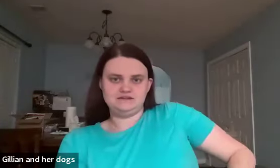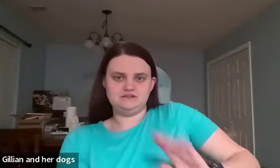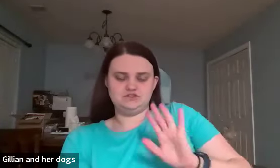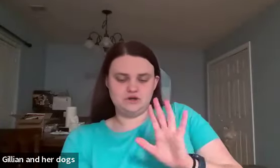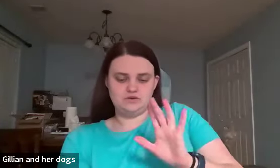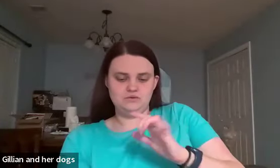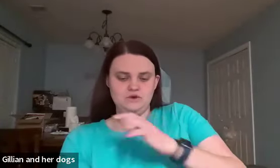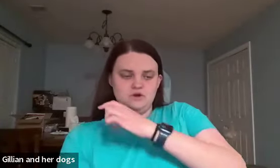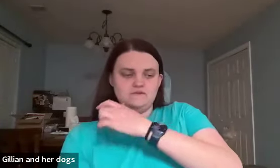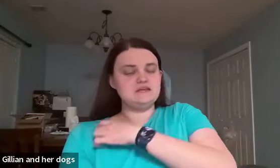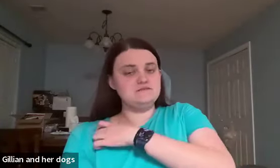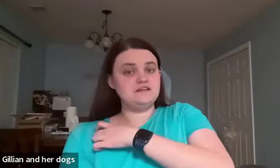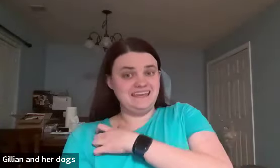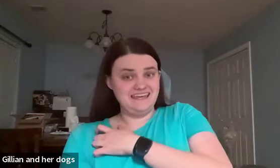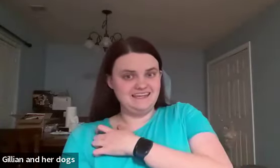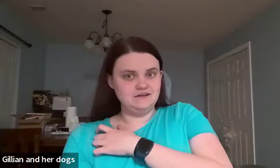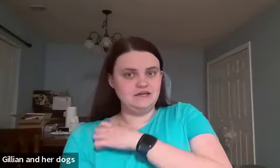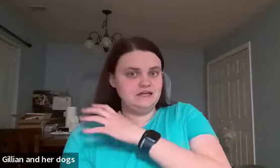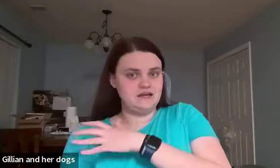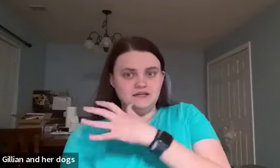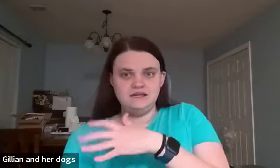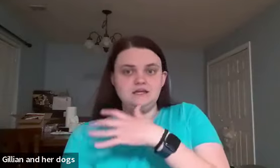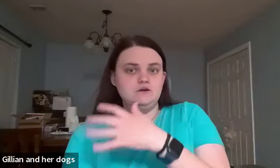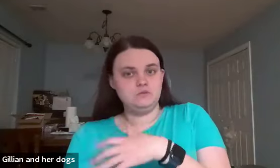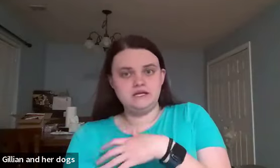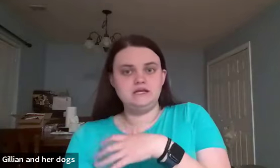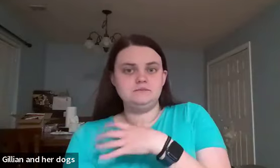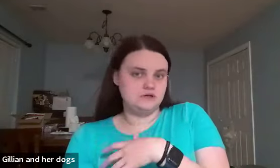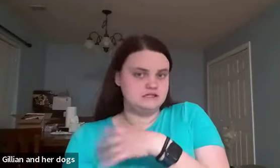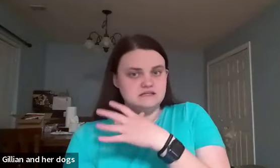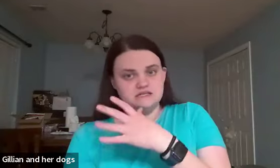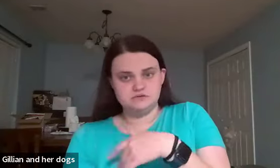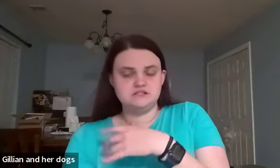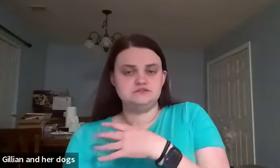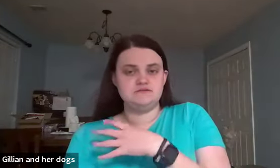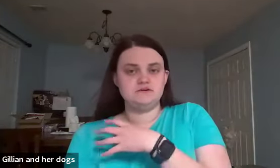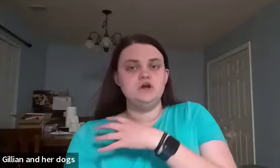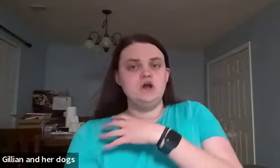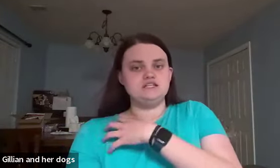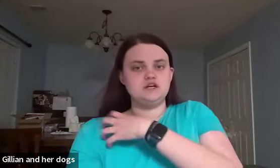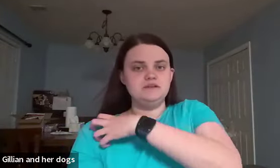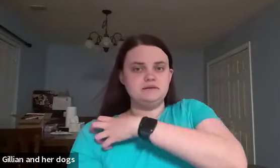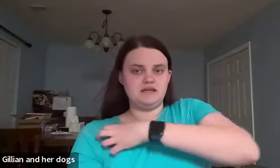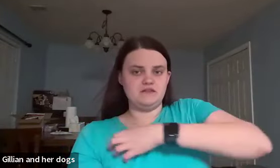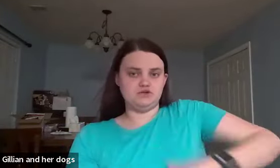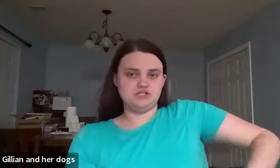King. So the sign for king, any kind of king, queen, princess, prince, whichever, is going to be like making that motion